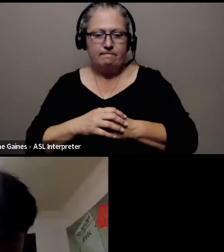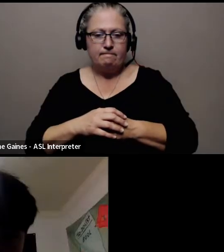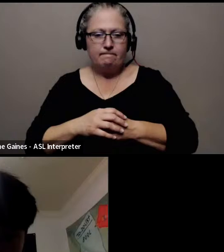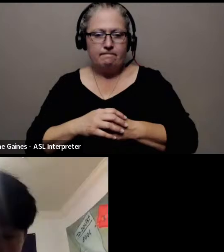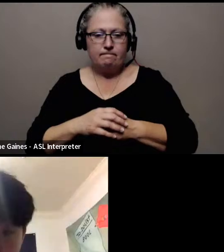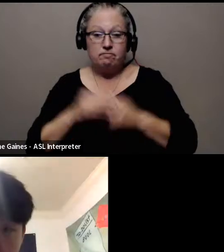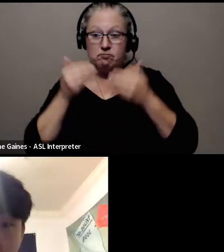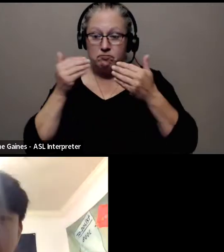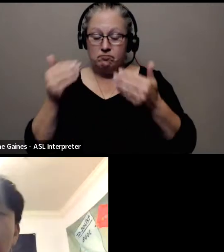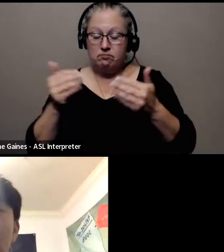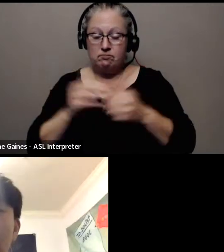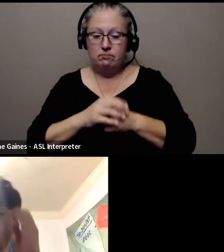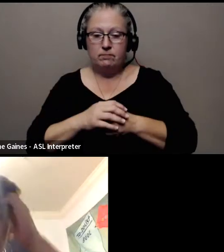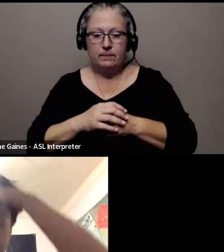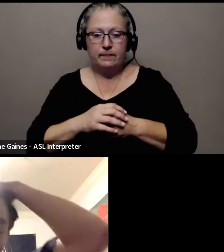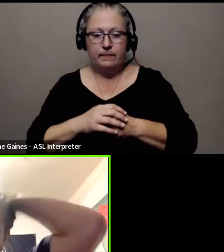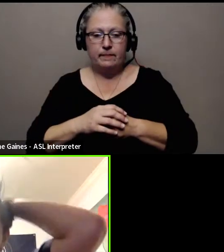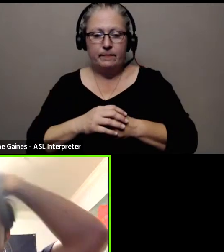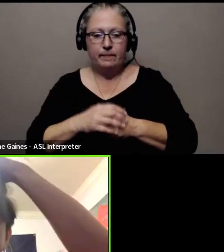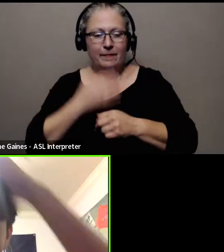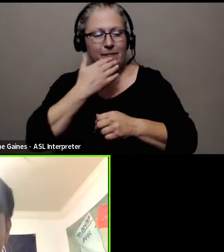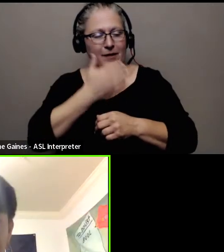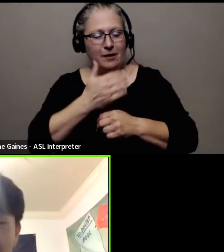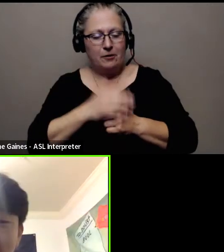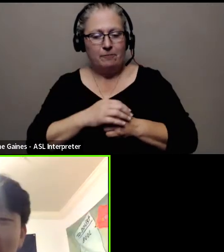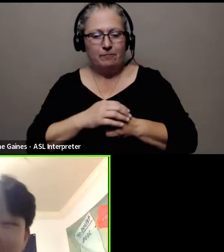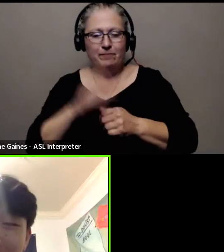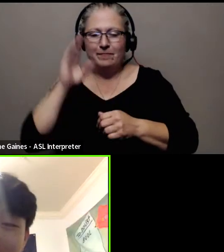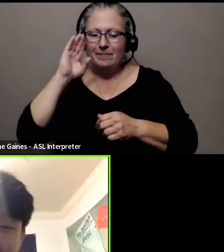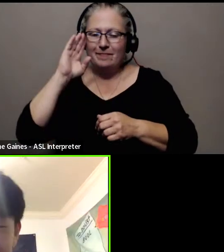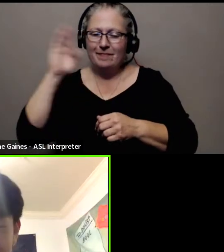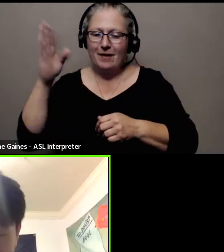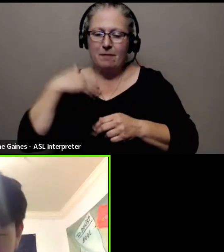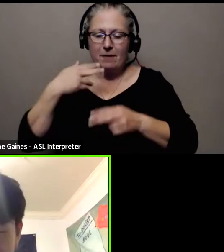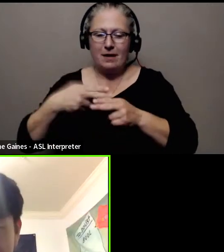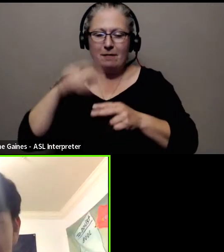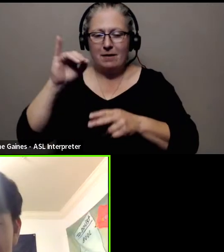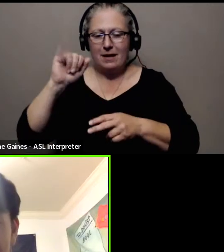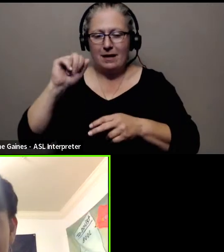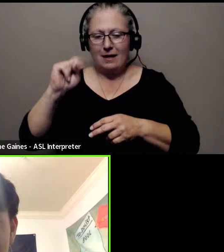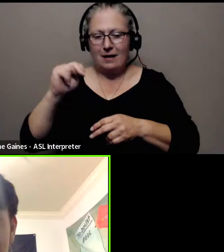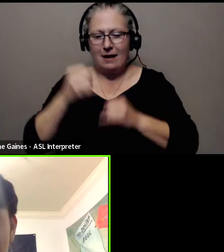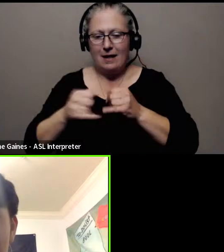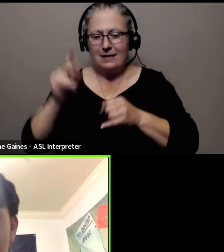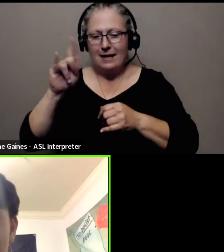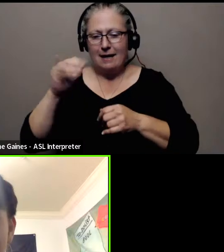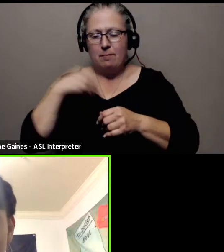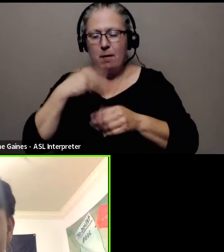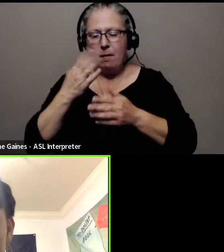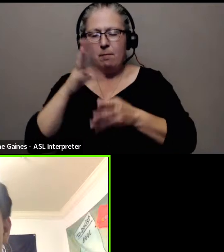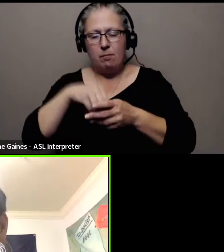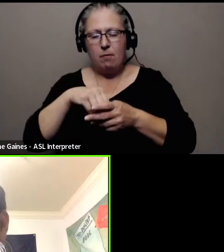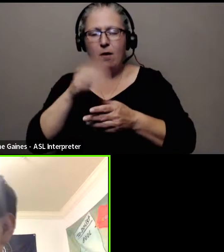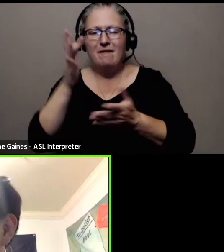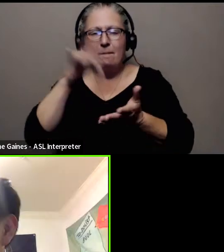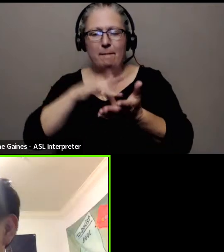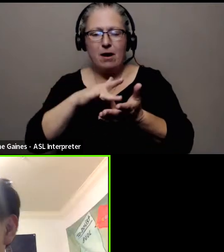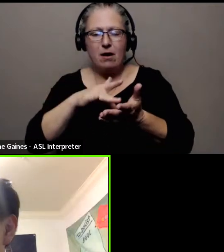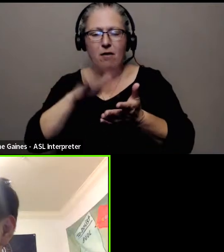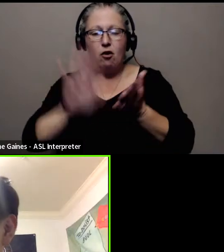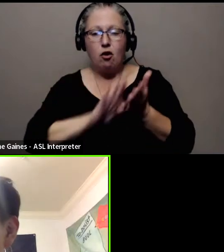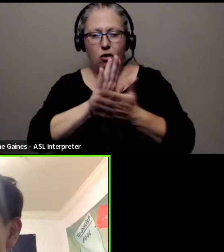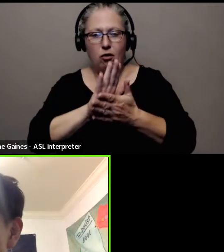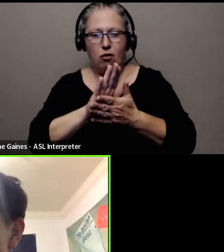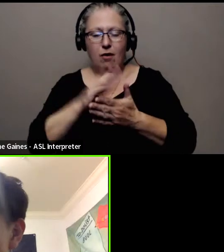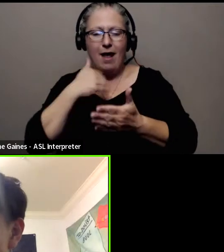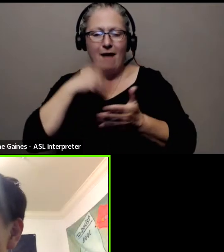Go ahead. Thank you. My name is Ian Kim, and I'm part of Middle College, and we have a